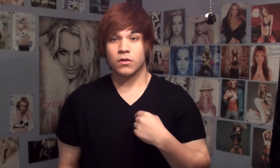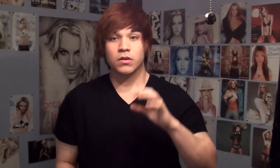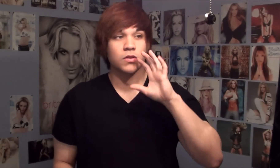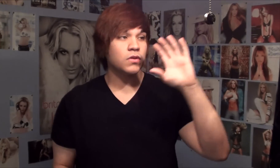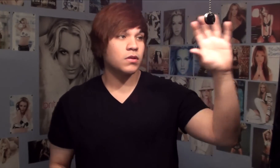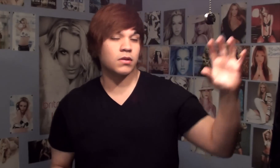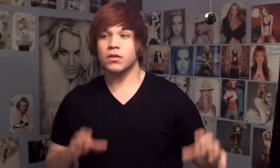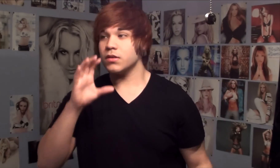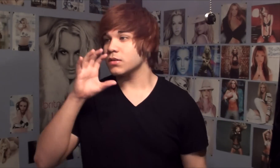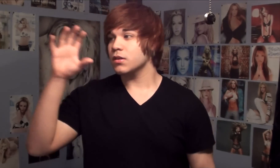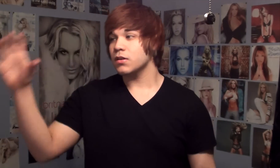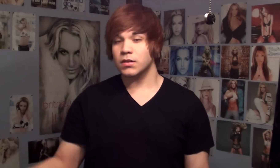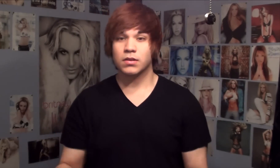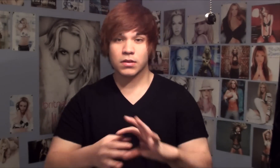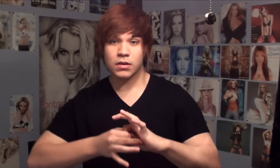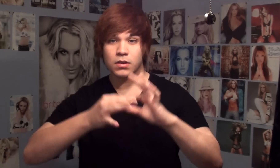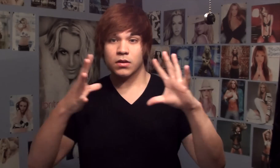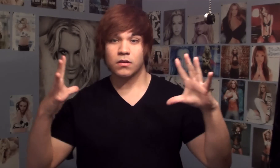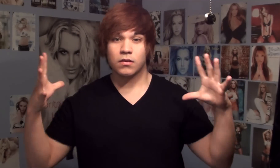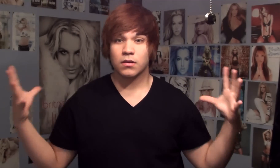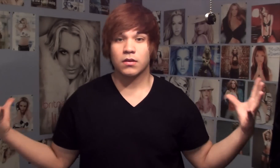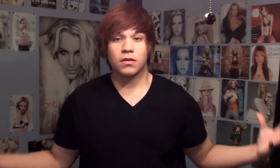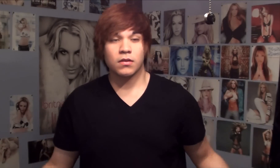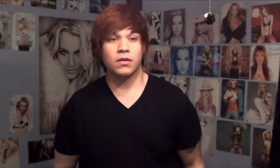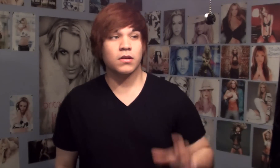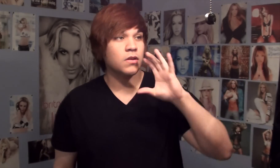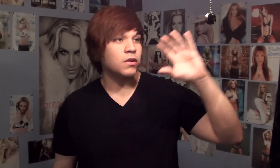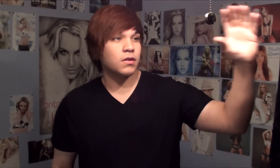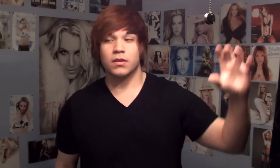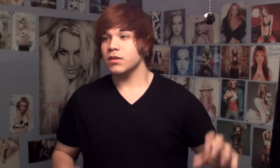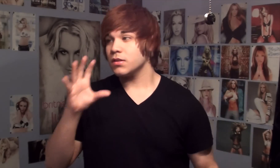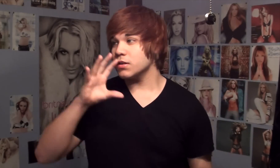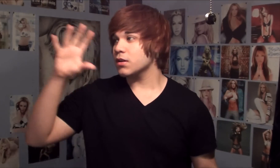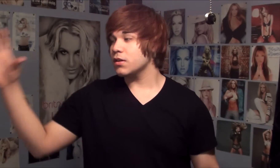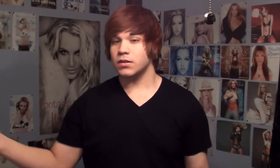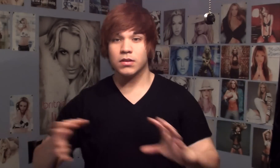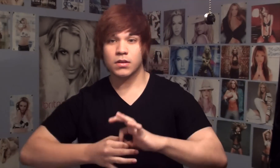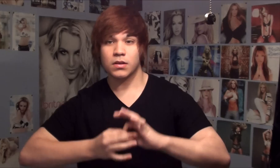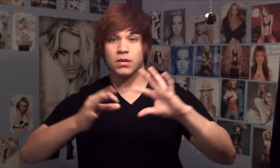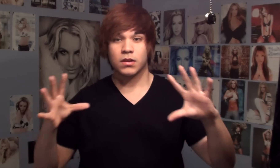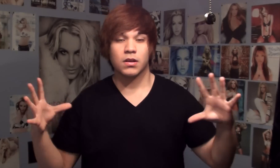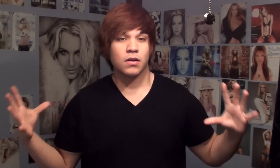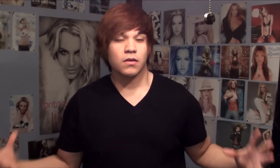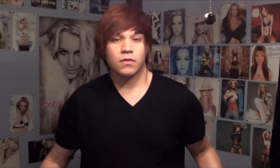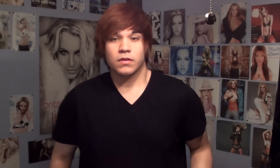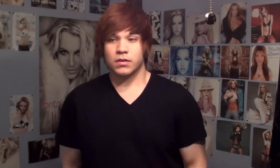wanna scream and shout and let it all out. And scream and shout and let it out. We